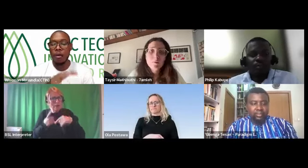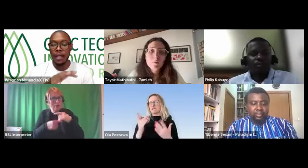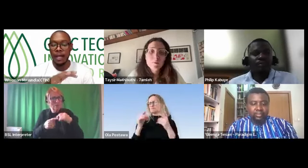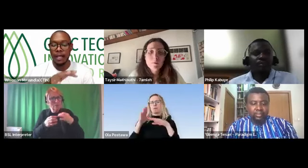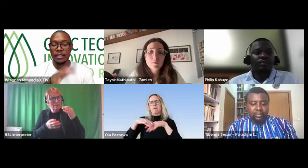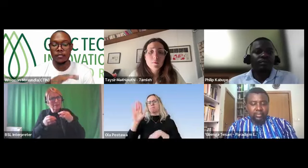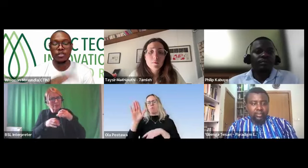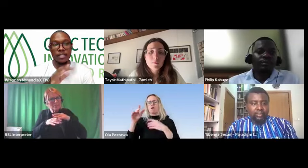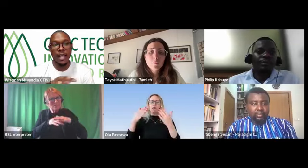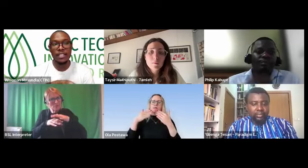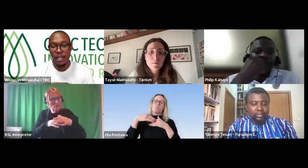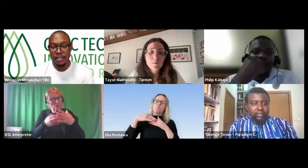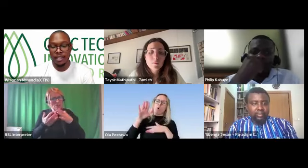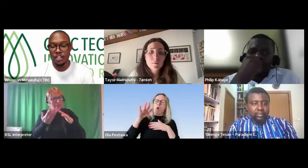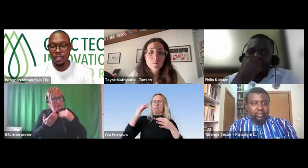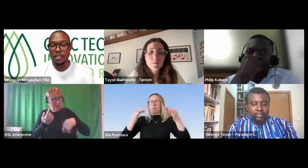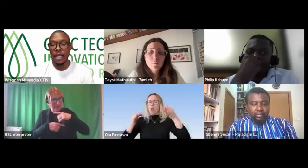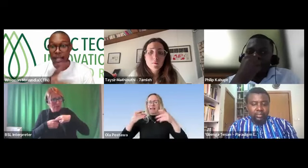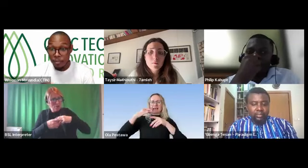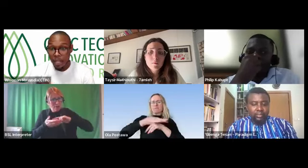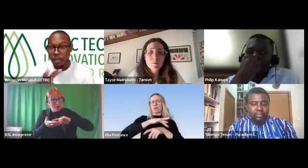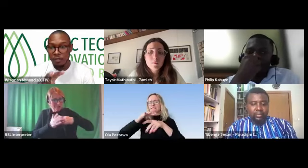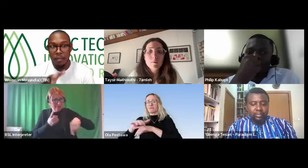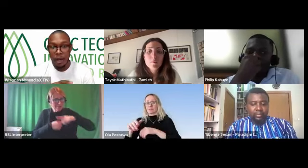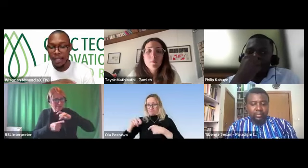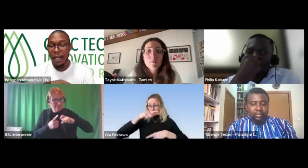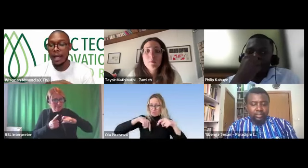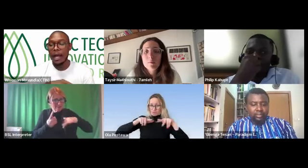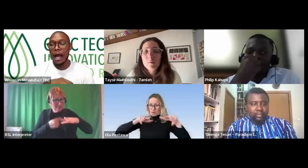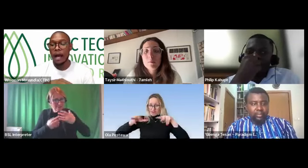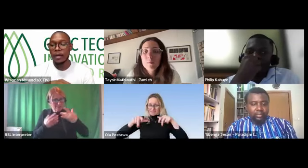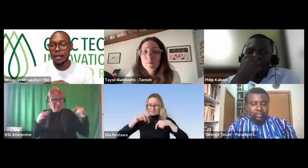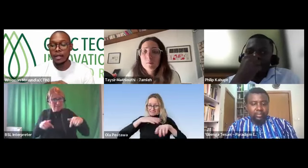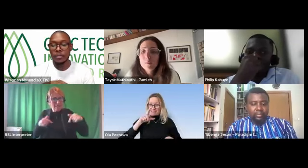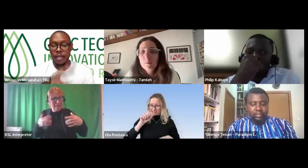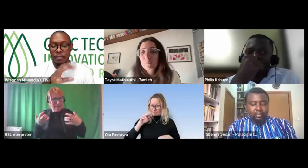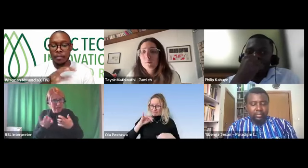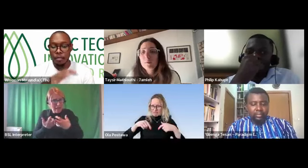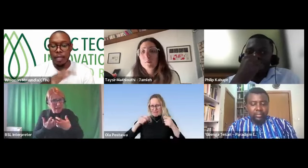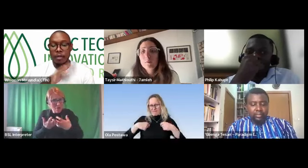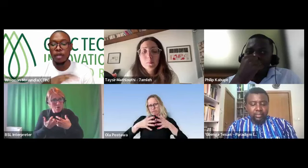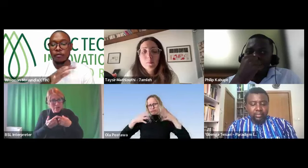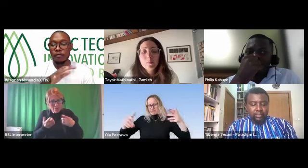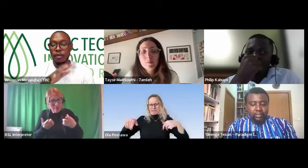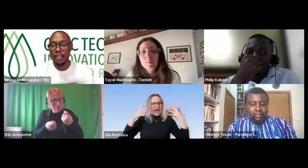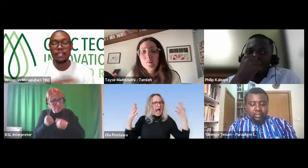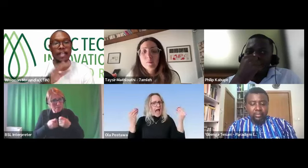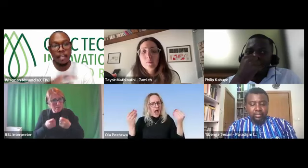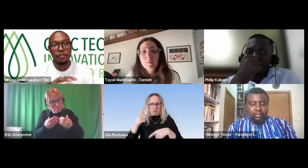is how can civil society organizations, as many of them are here, how can they